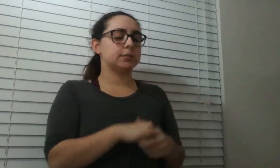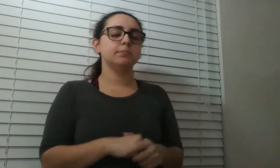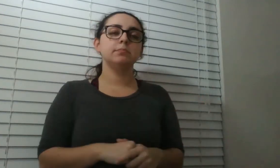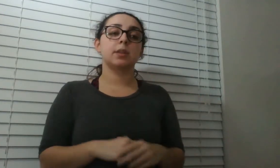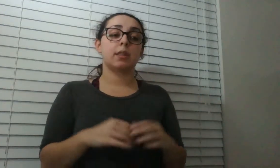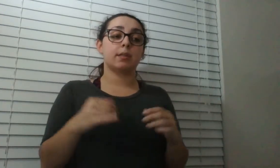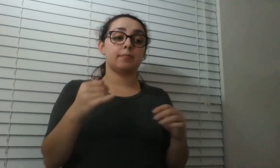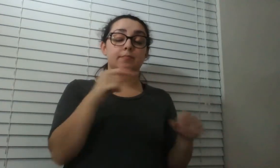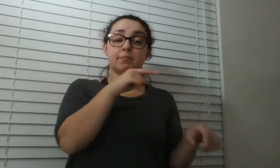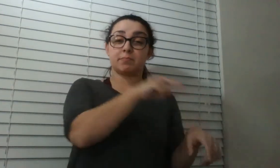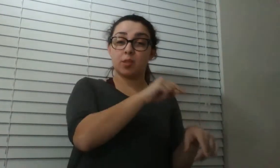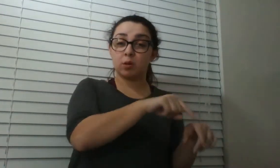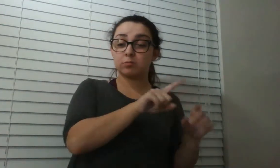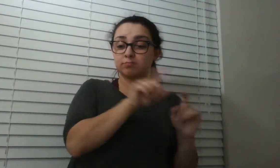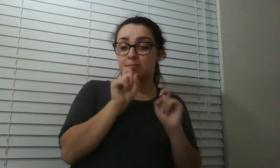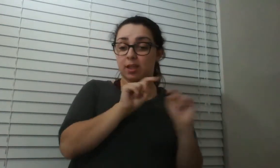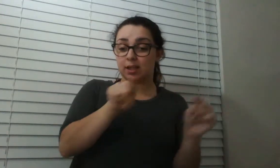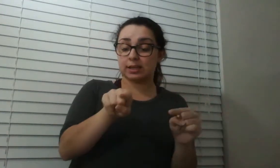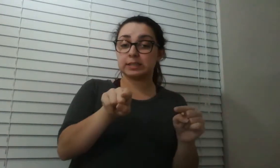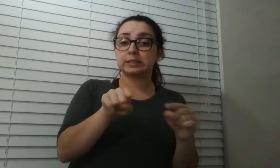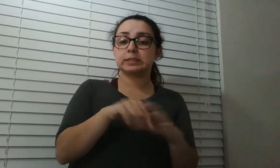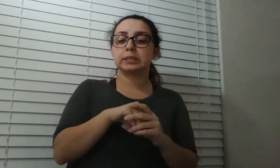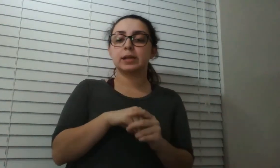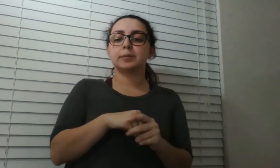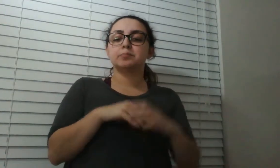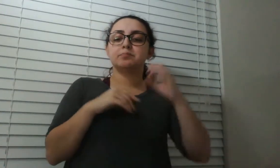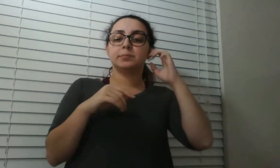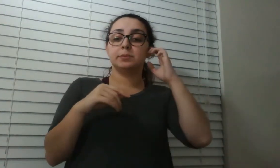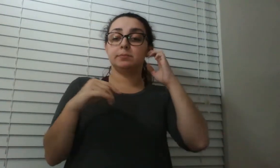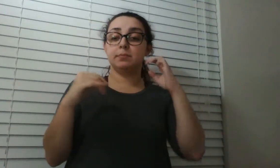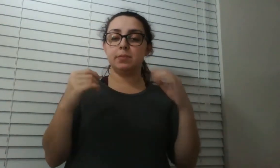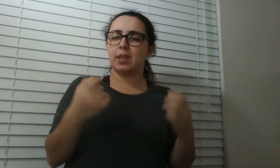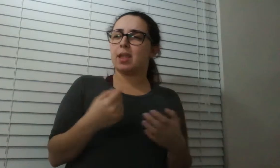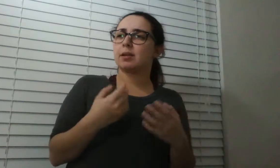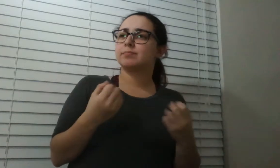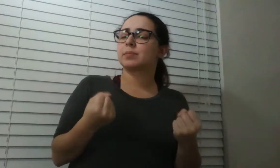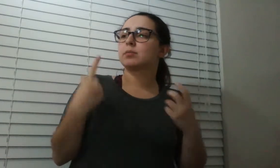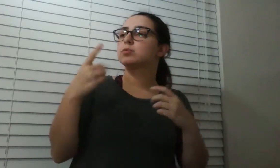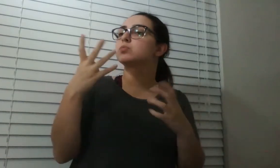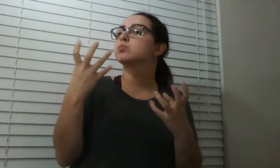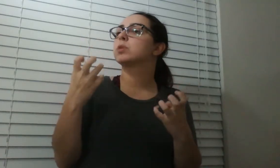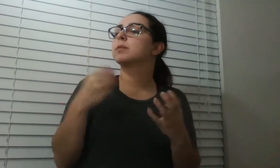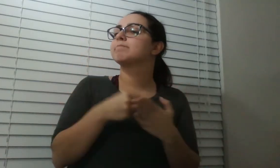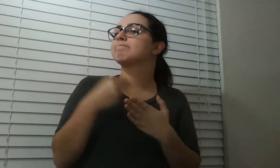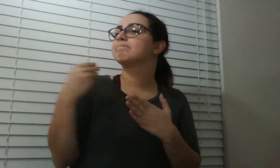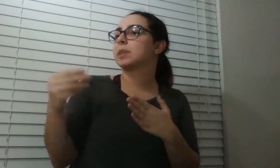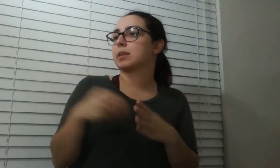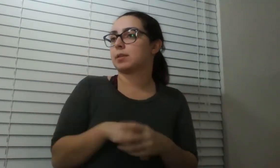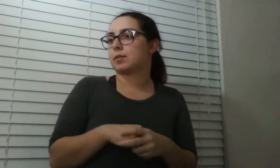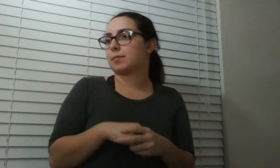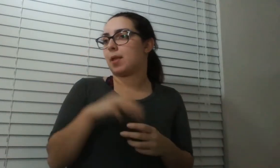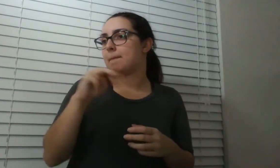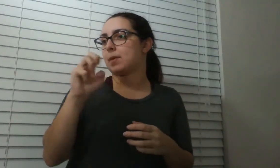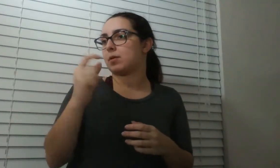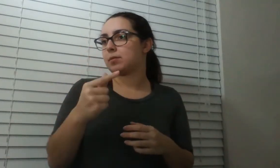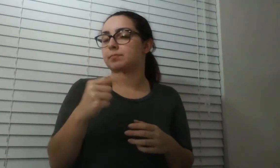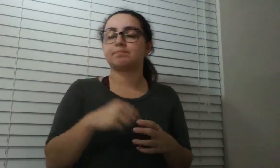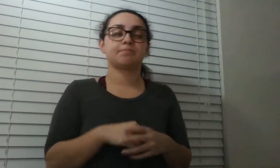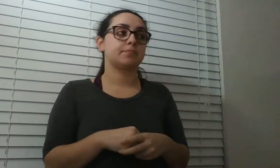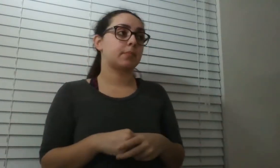paper. Well, it turns out that people who actually already have the mug on their desk think that it's much more valuable than the people on the other side.